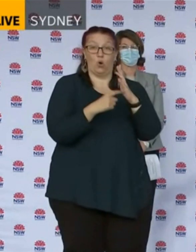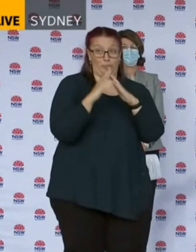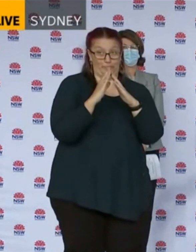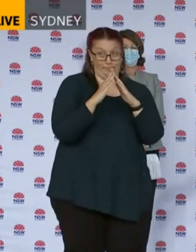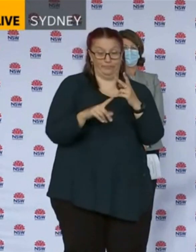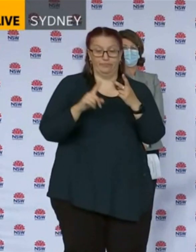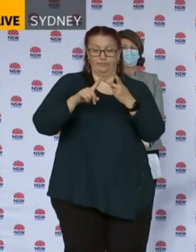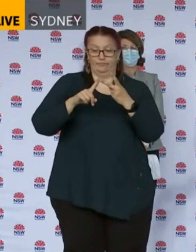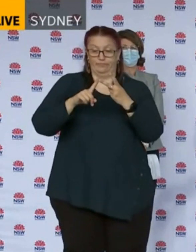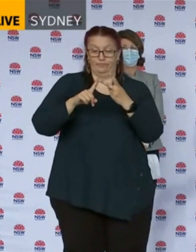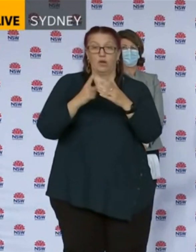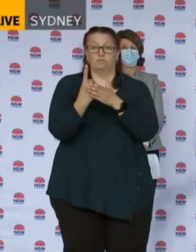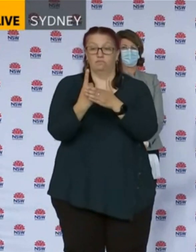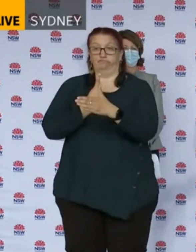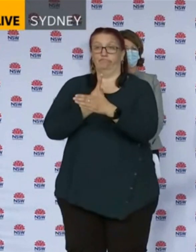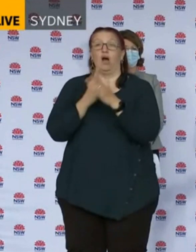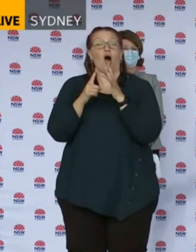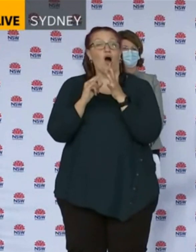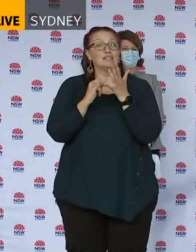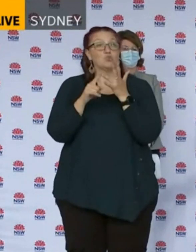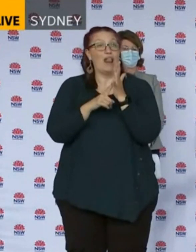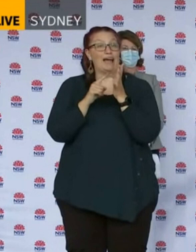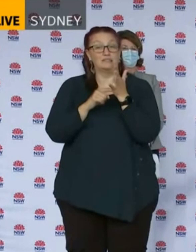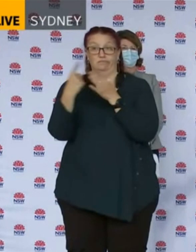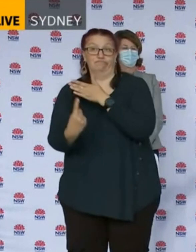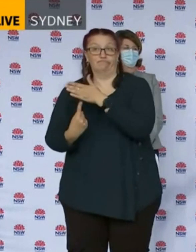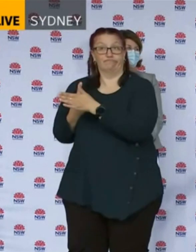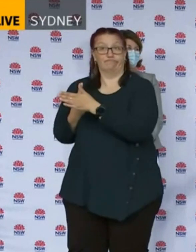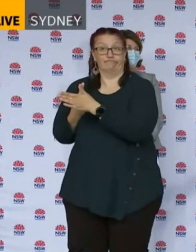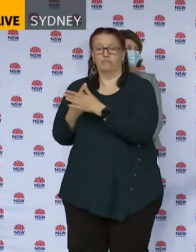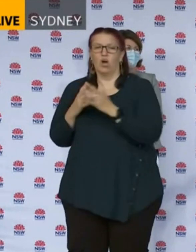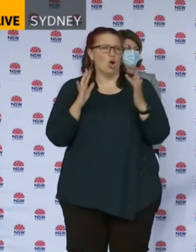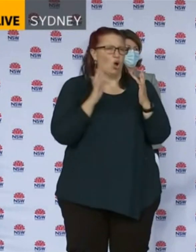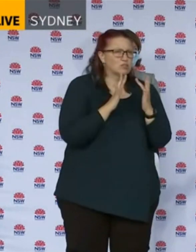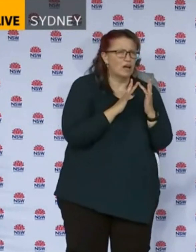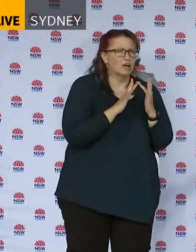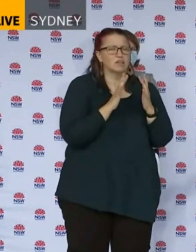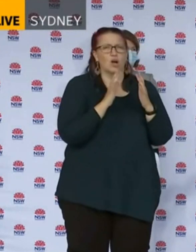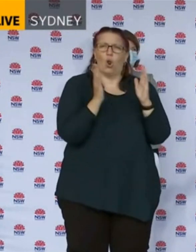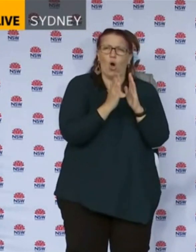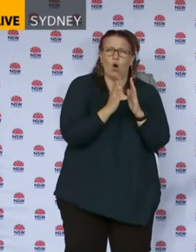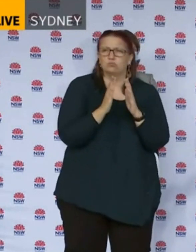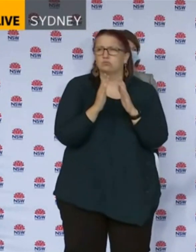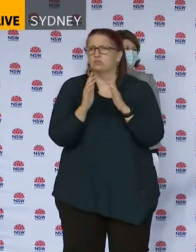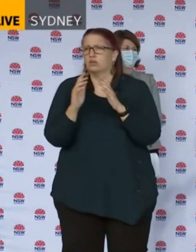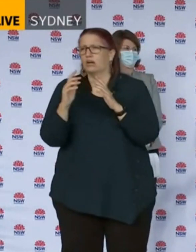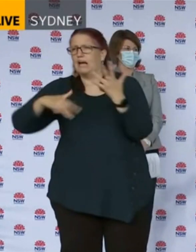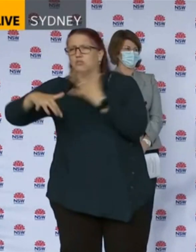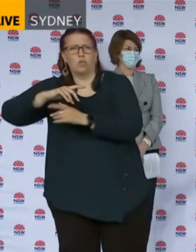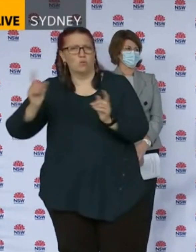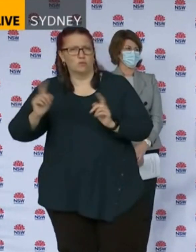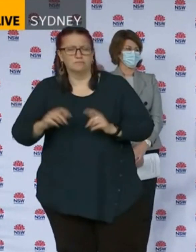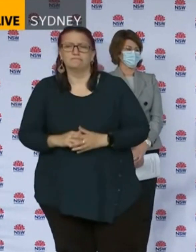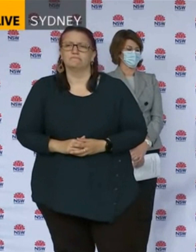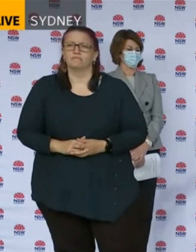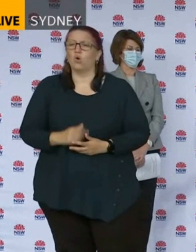isolation, what it means if you're a close contact and a casual contact. So the stay-at-home measures which are applied to those in the